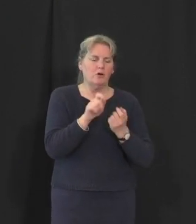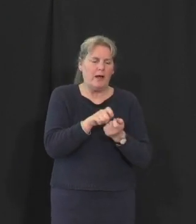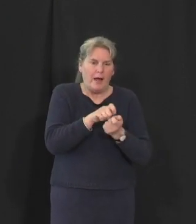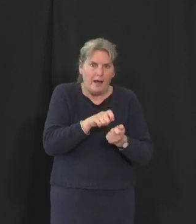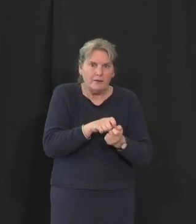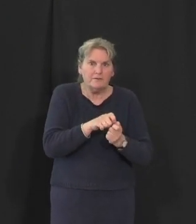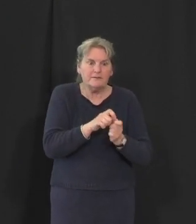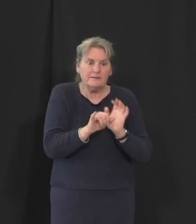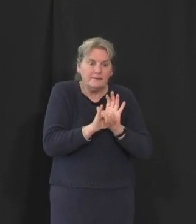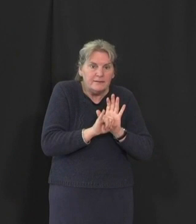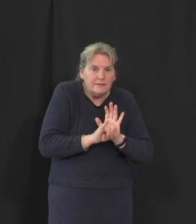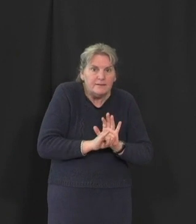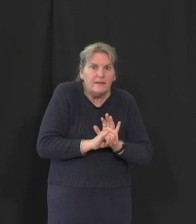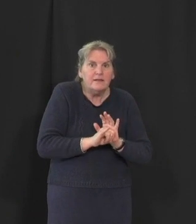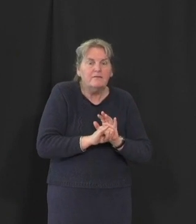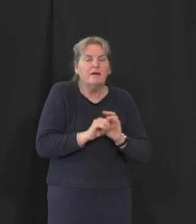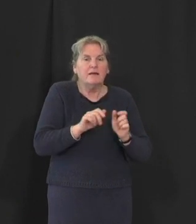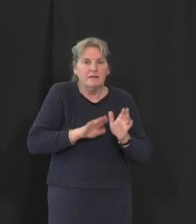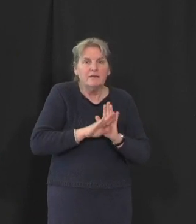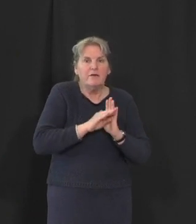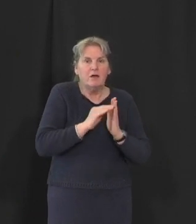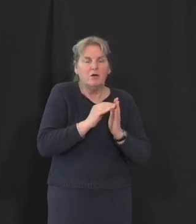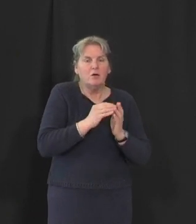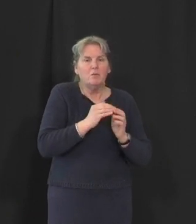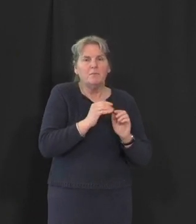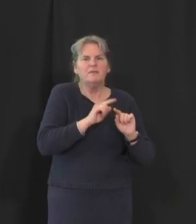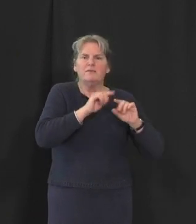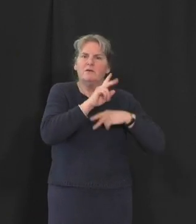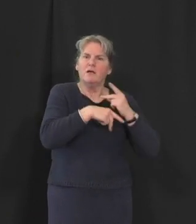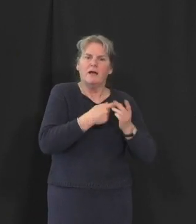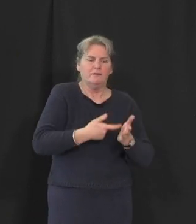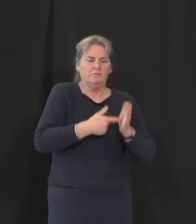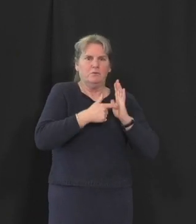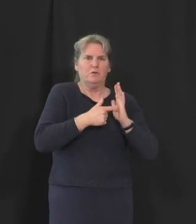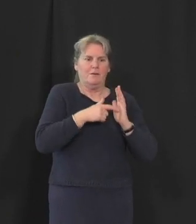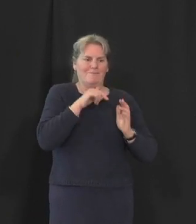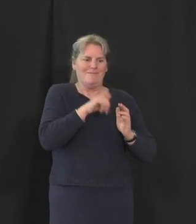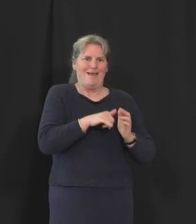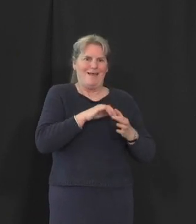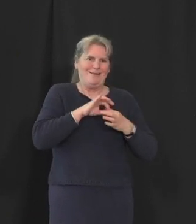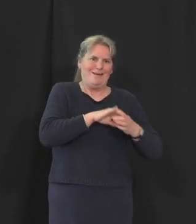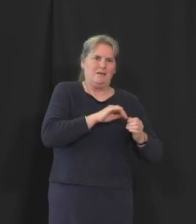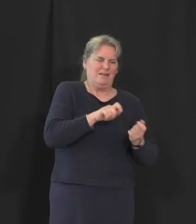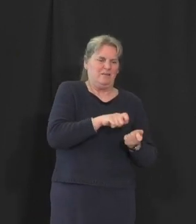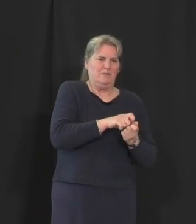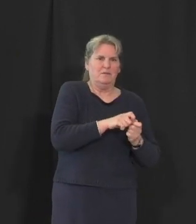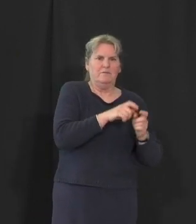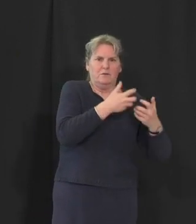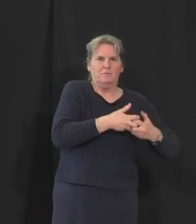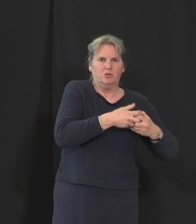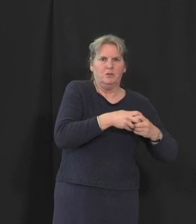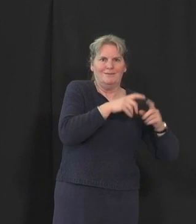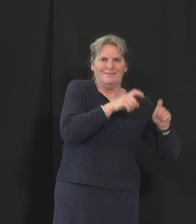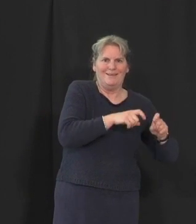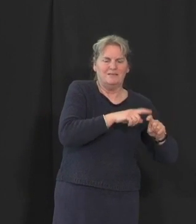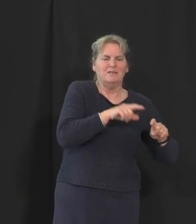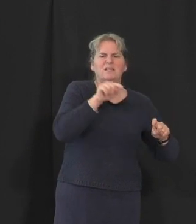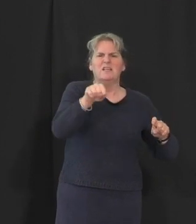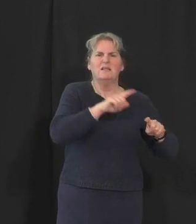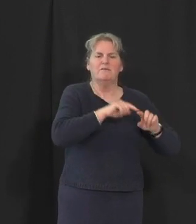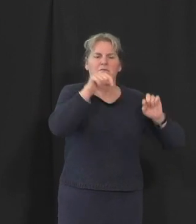that, develop criteria for testing, priority reasons for testing, and work with that as a kind of a